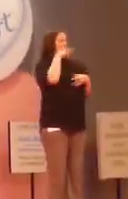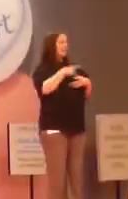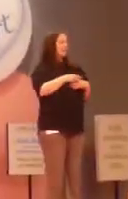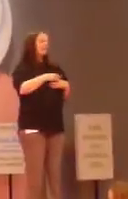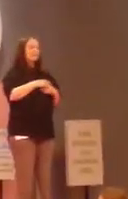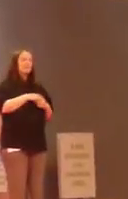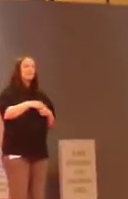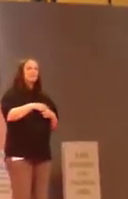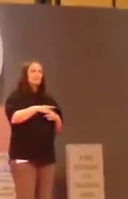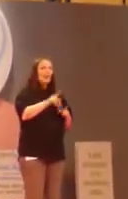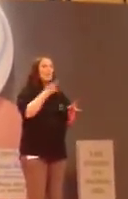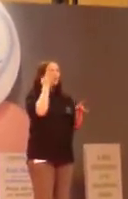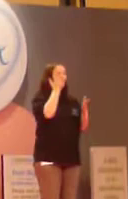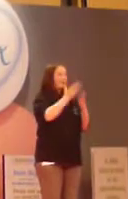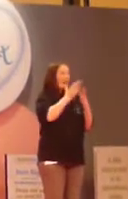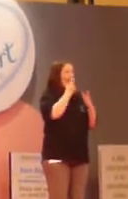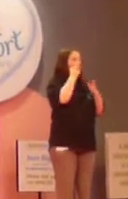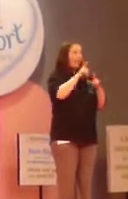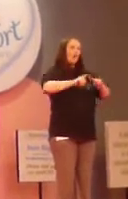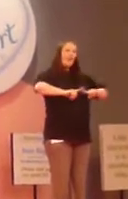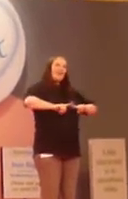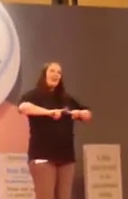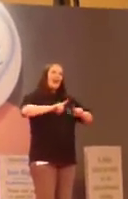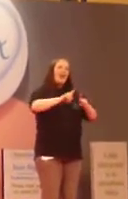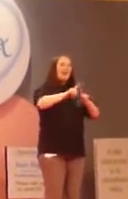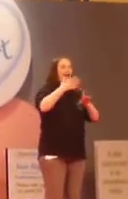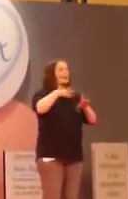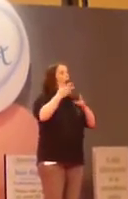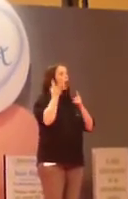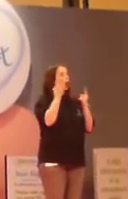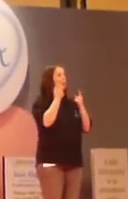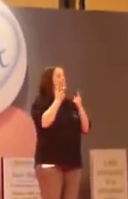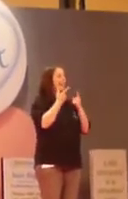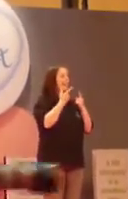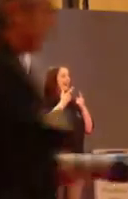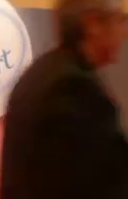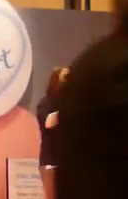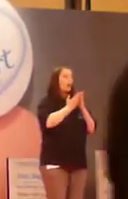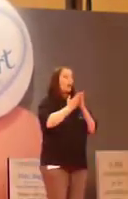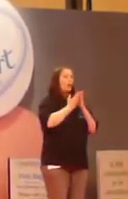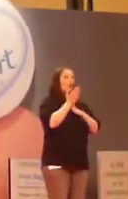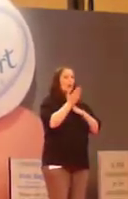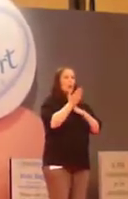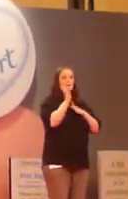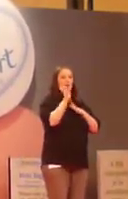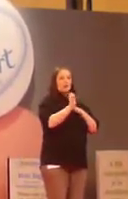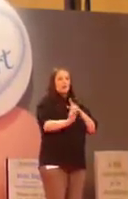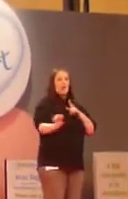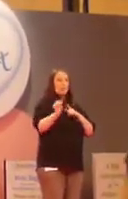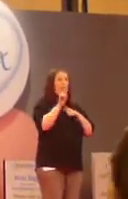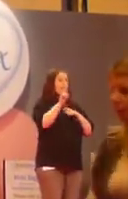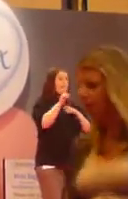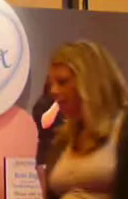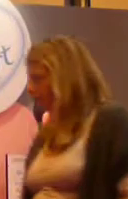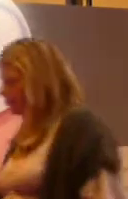For some bizarre reason, I went on a holiday across Europe when boy number 2 was 6 weeks old.